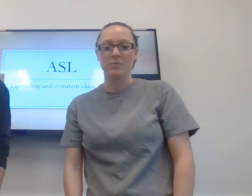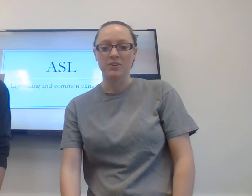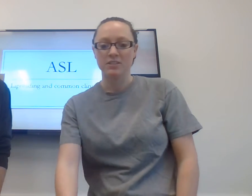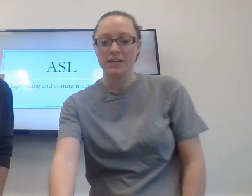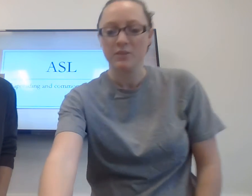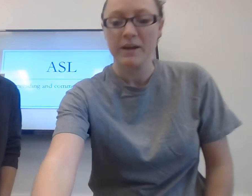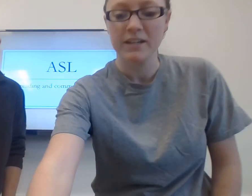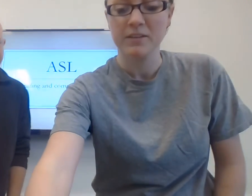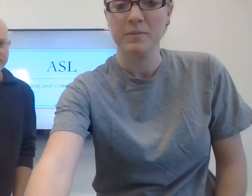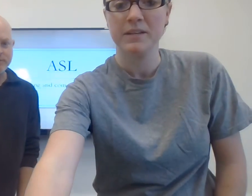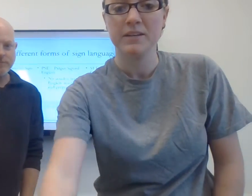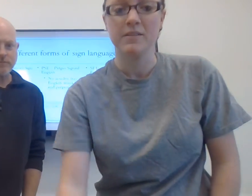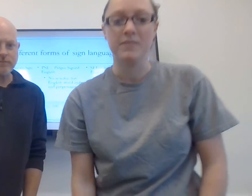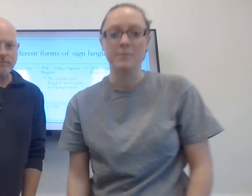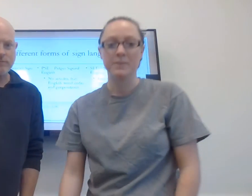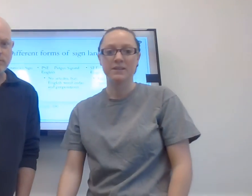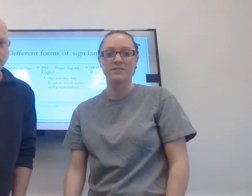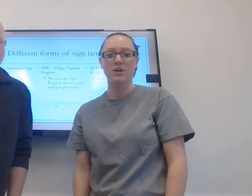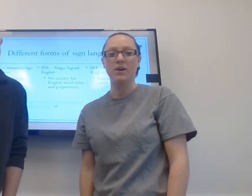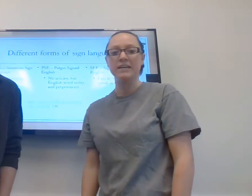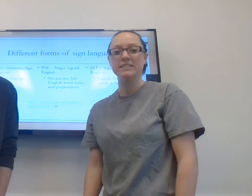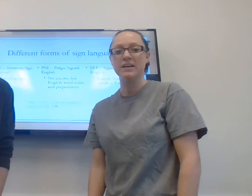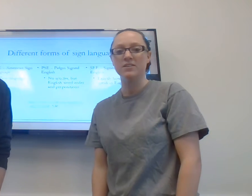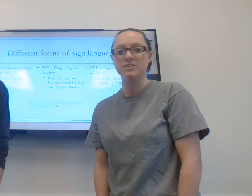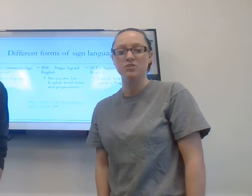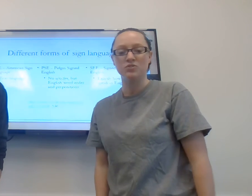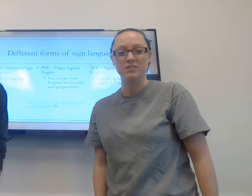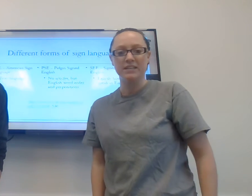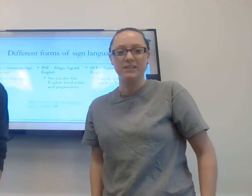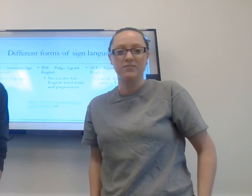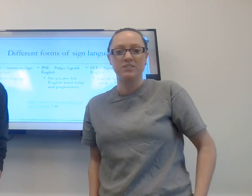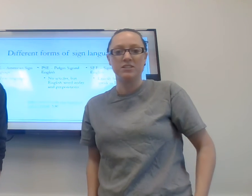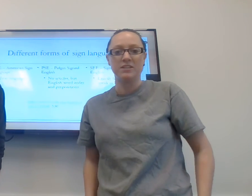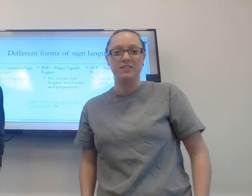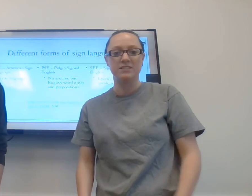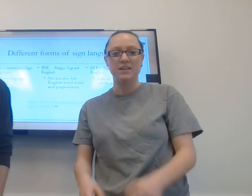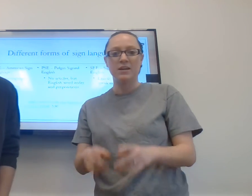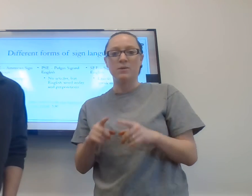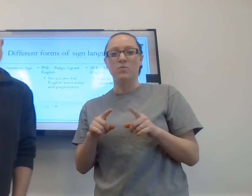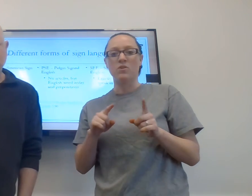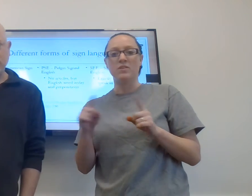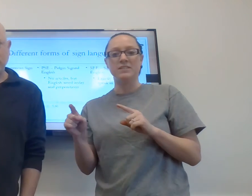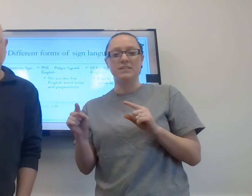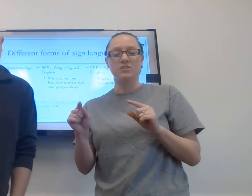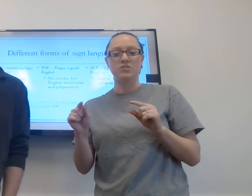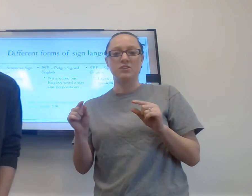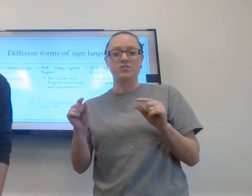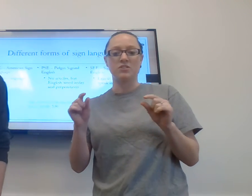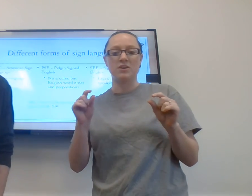going to tell you about a little bit of them. So ASL is the true sign language that is more on the sentence structure